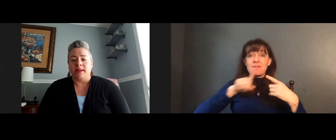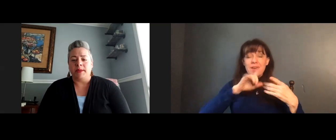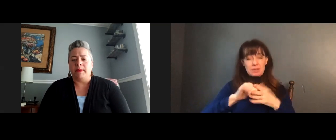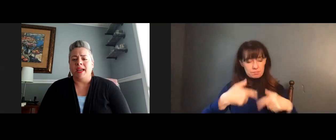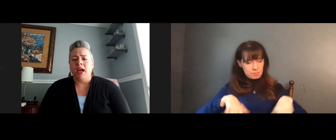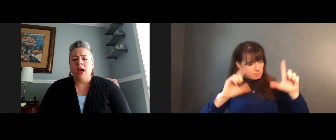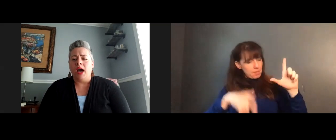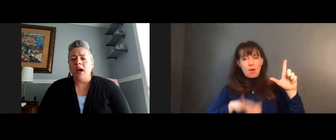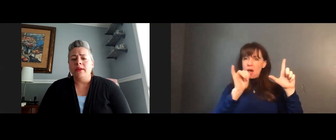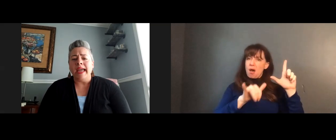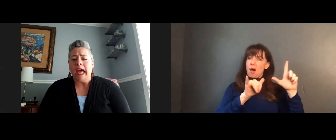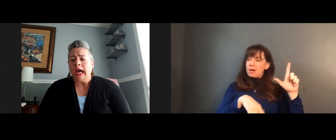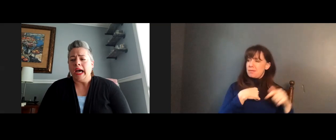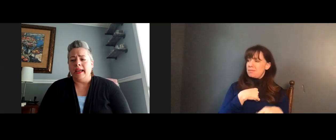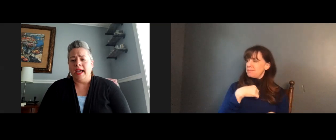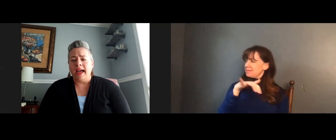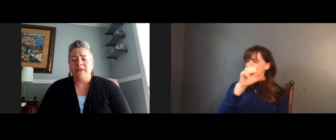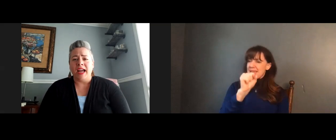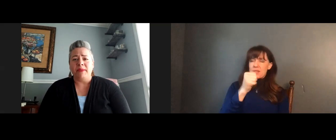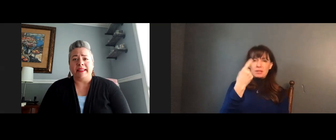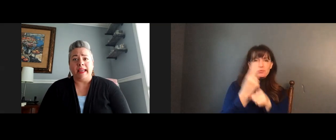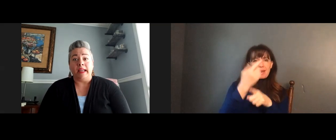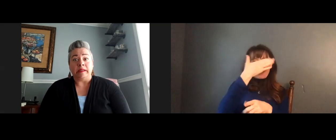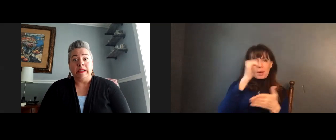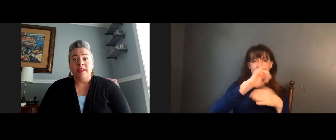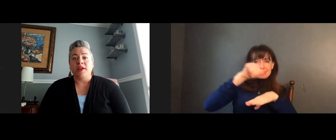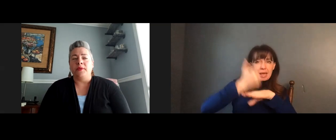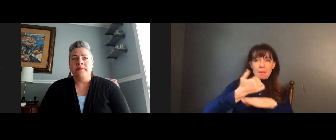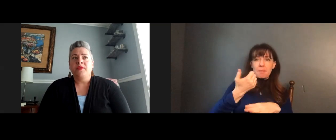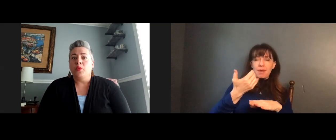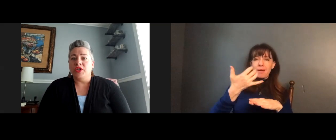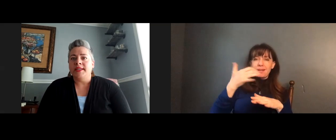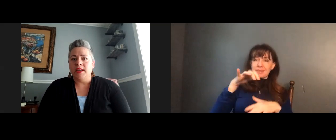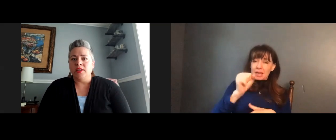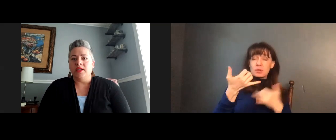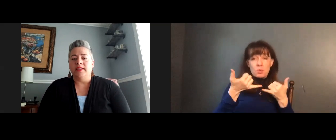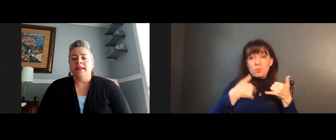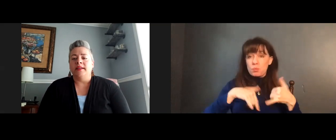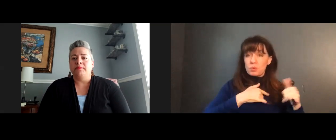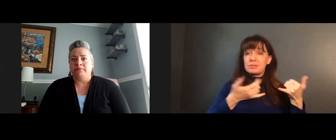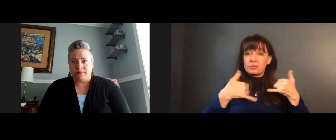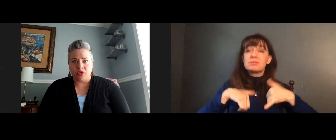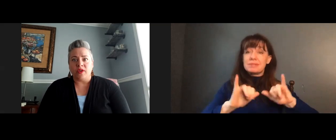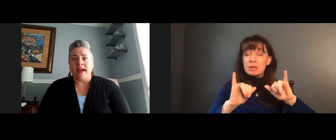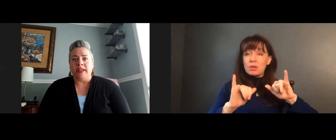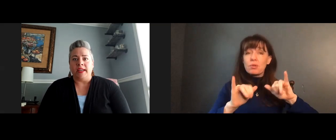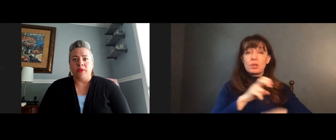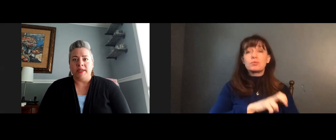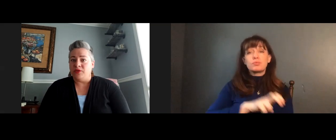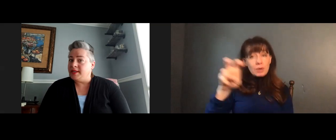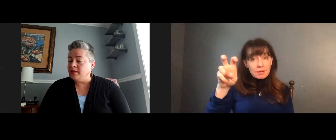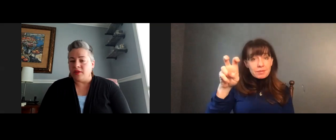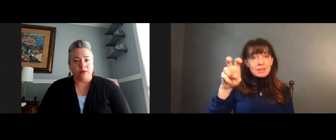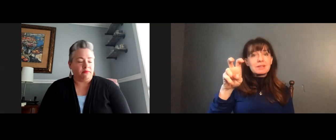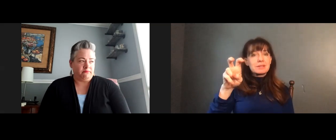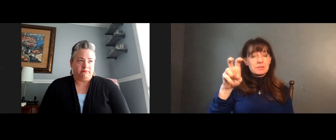posting comes up i'm like oh yeah i forgot about that so we're still traveling we